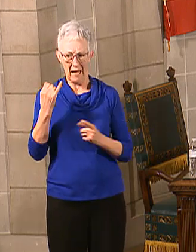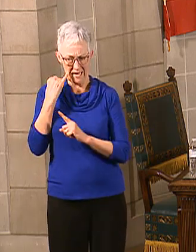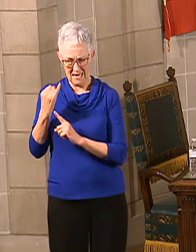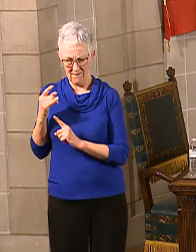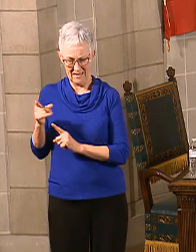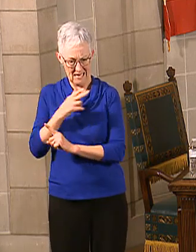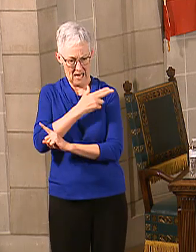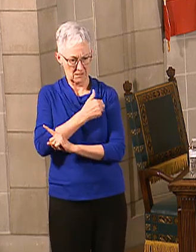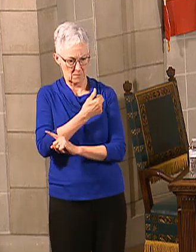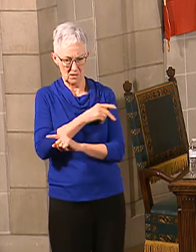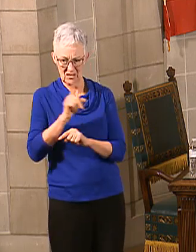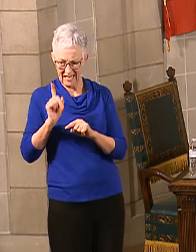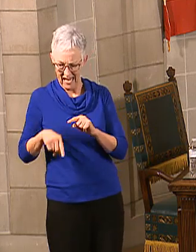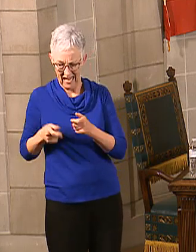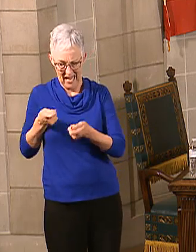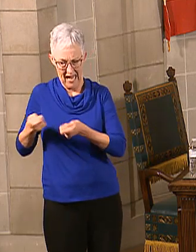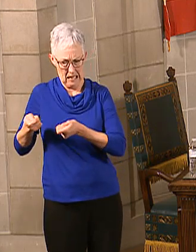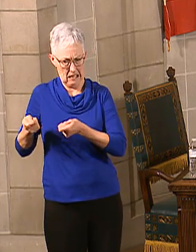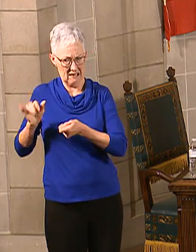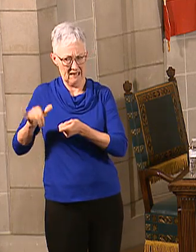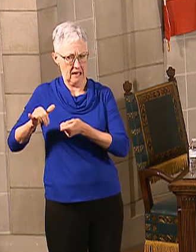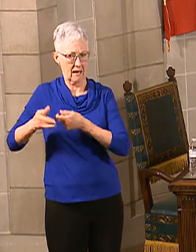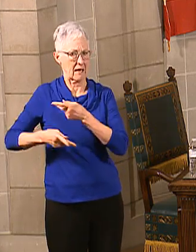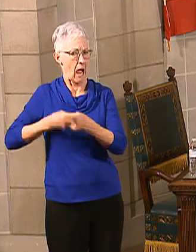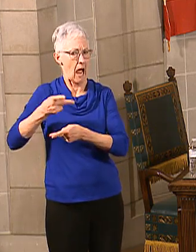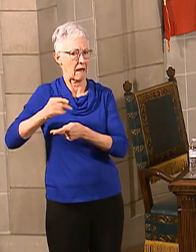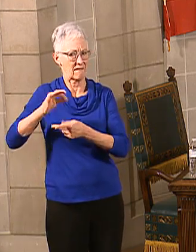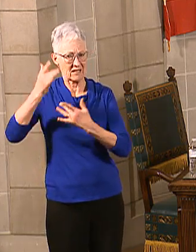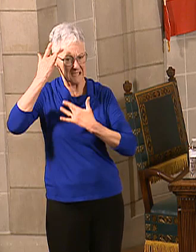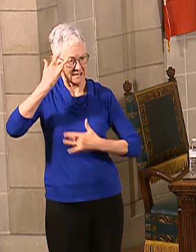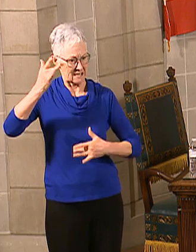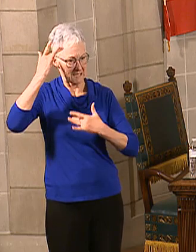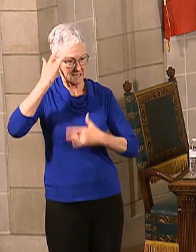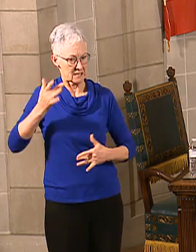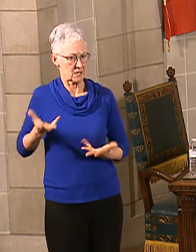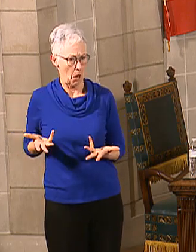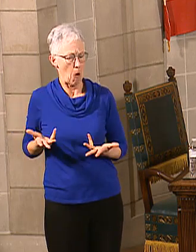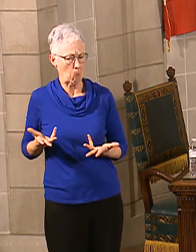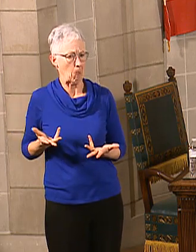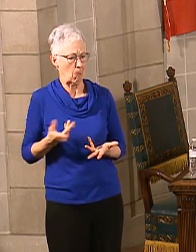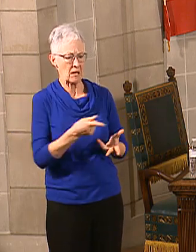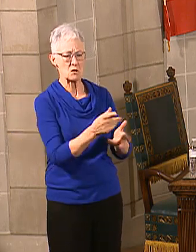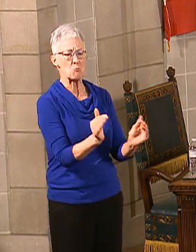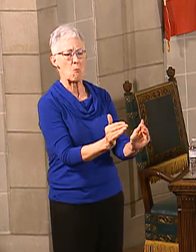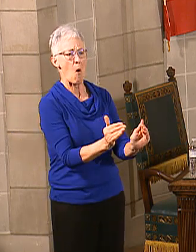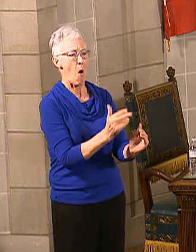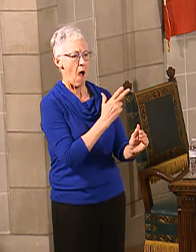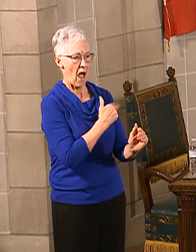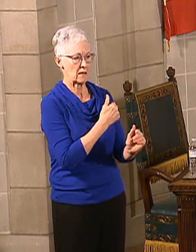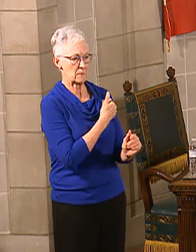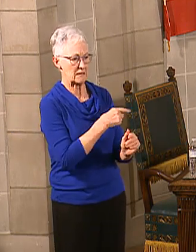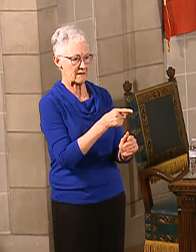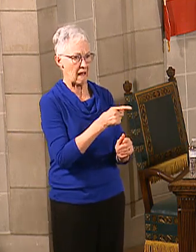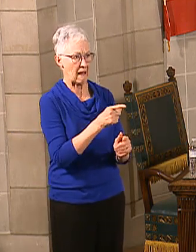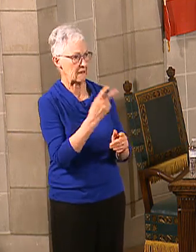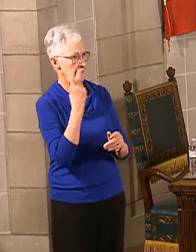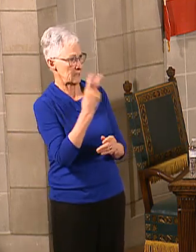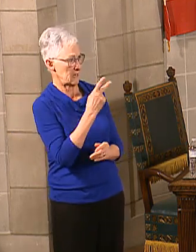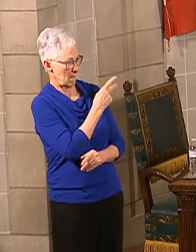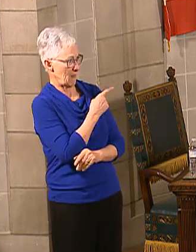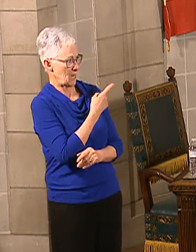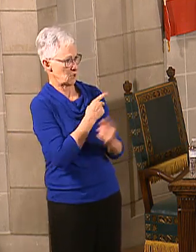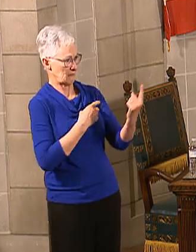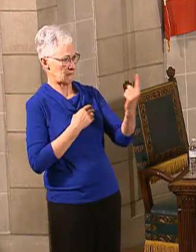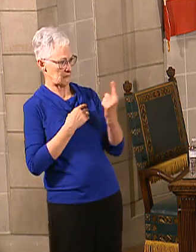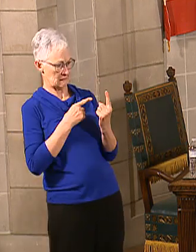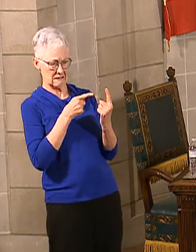That happens today already. From the standpoint of this is not a new thing for hospitals, that if they have a patient they don't feel like they can